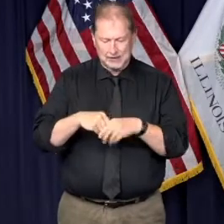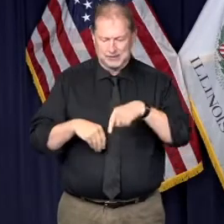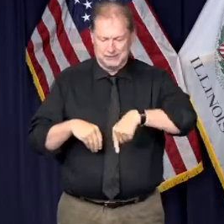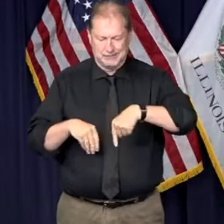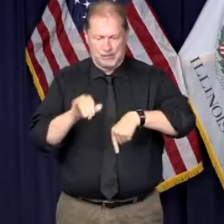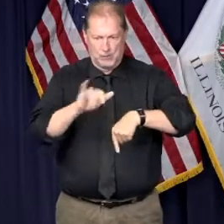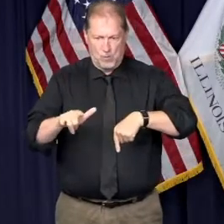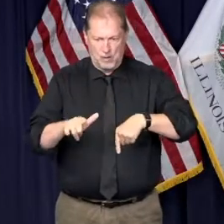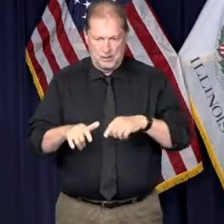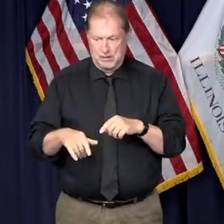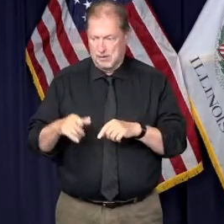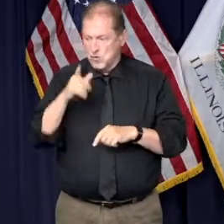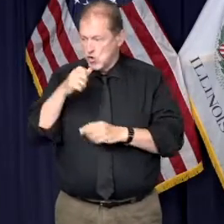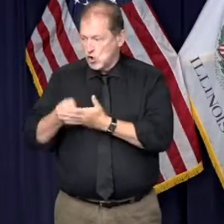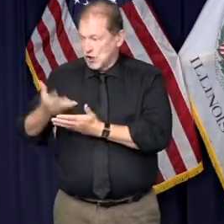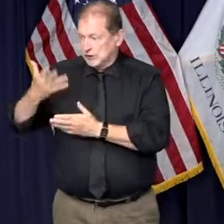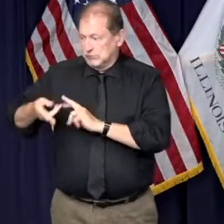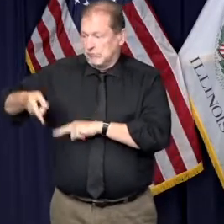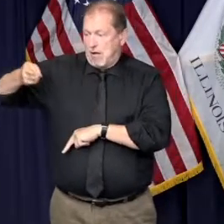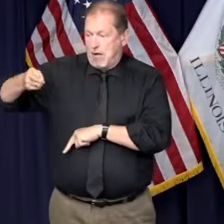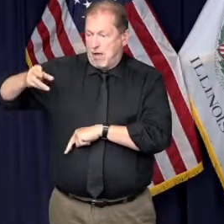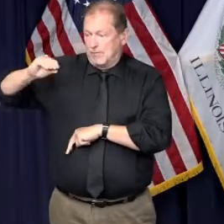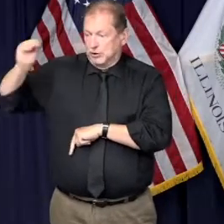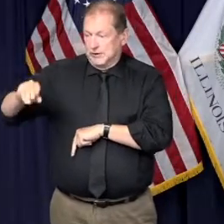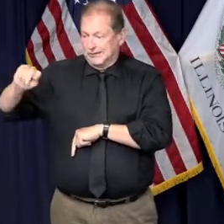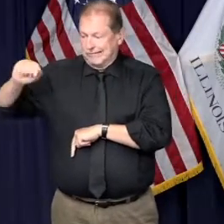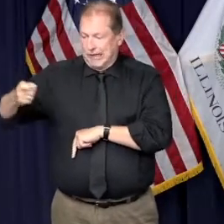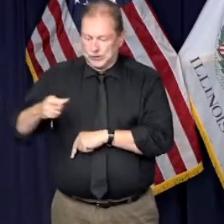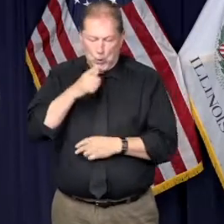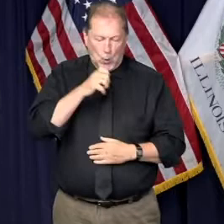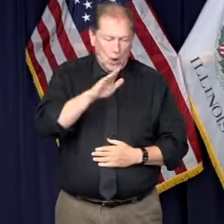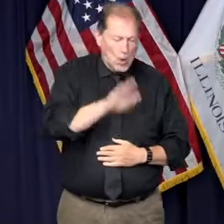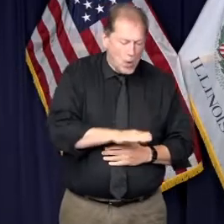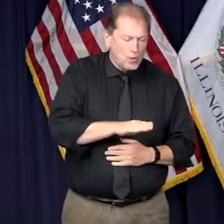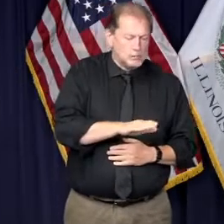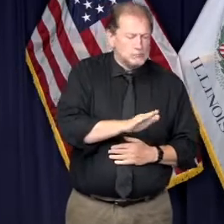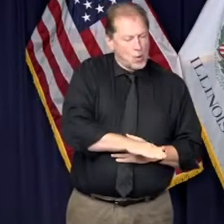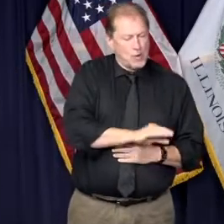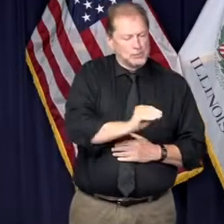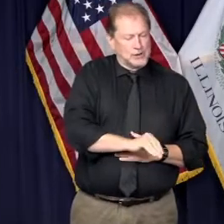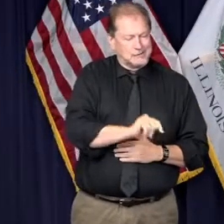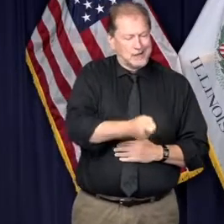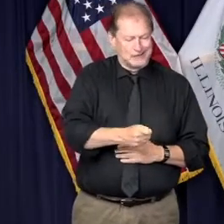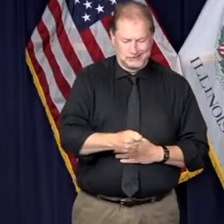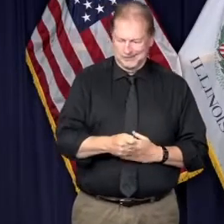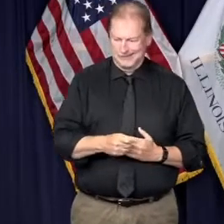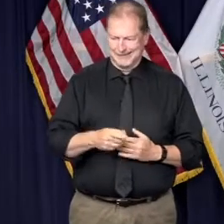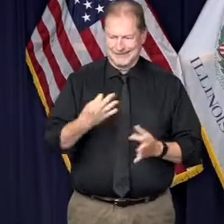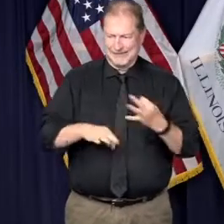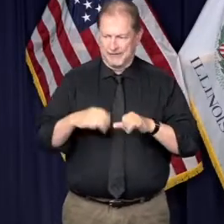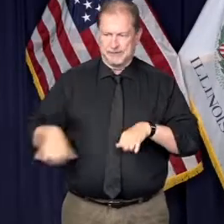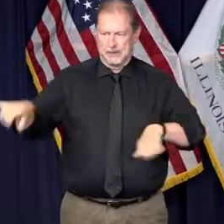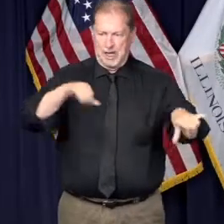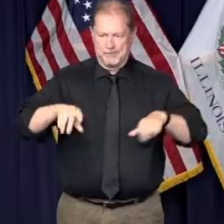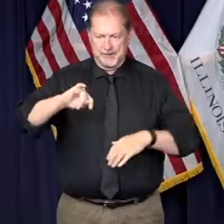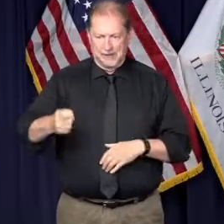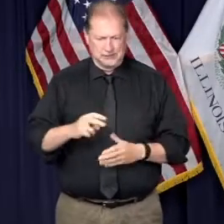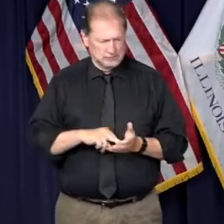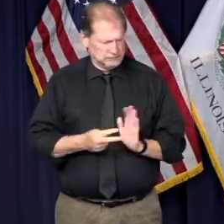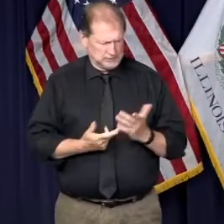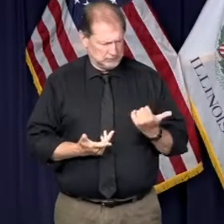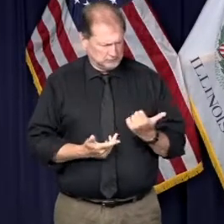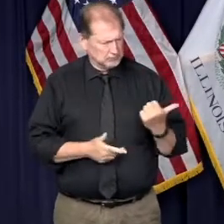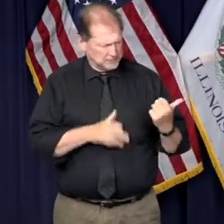mm-hmm. Doesn't this kind of add another, perhaps, hurdle to that? Look, I know that there are people who would like